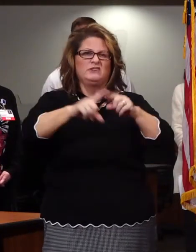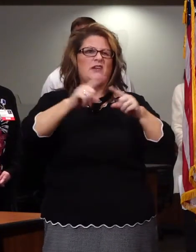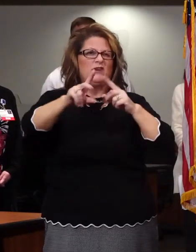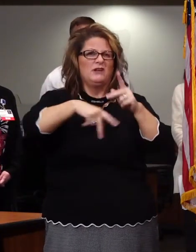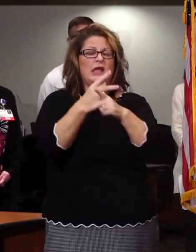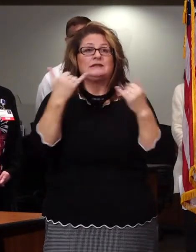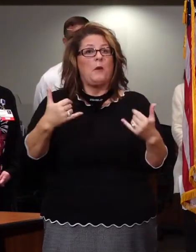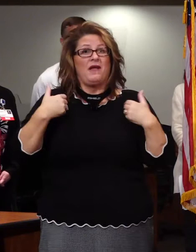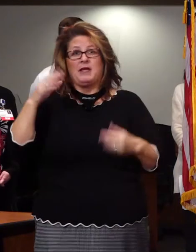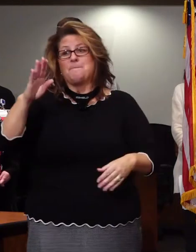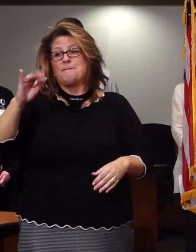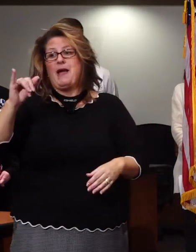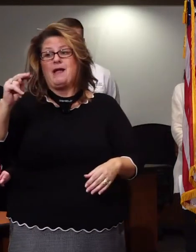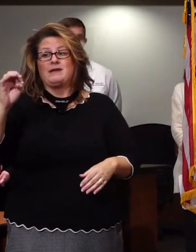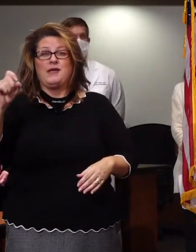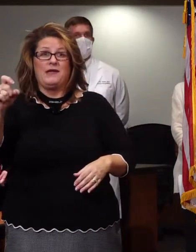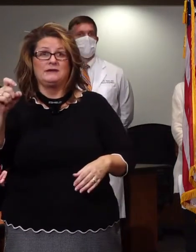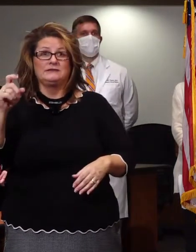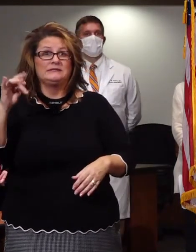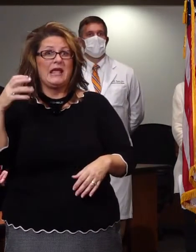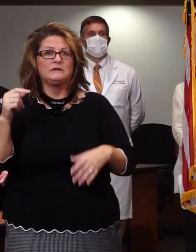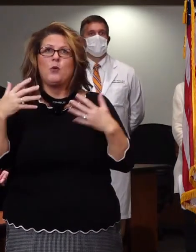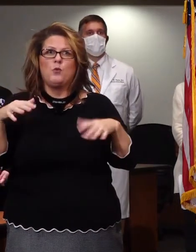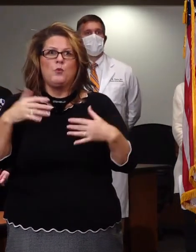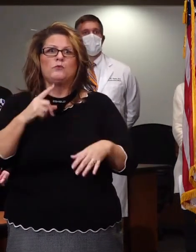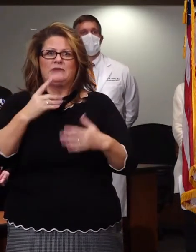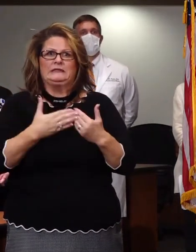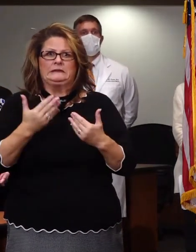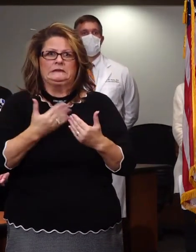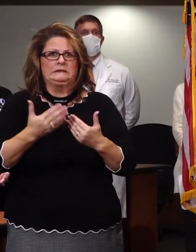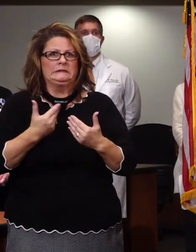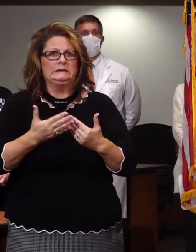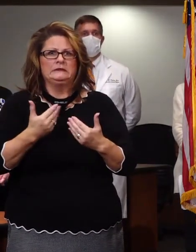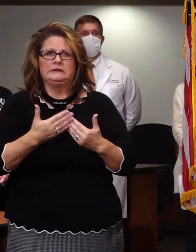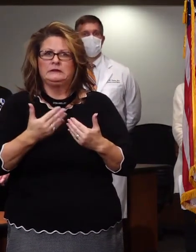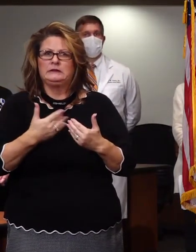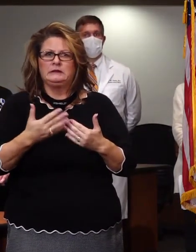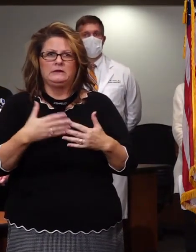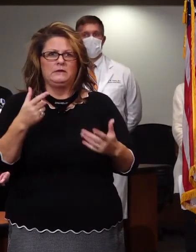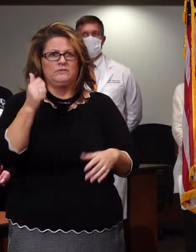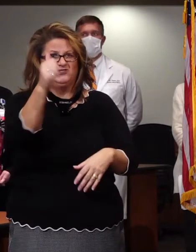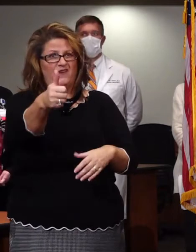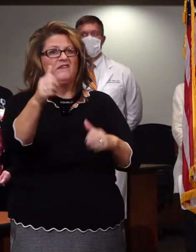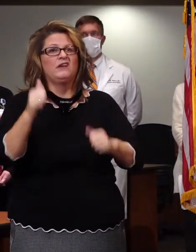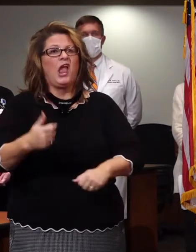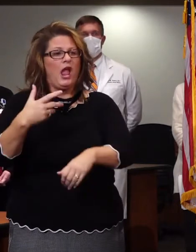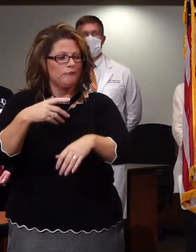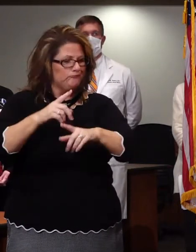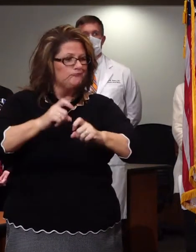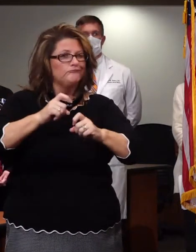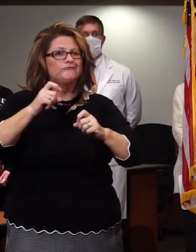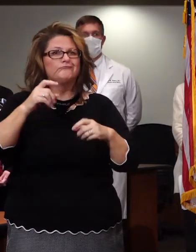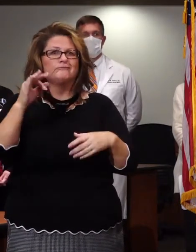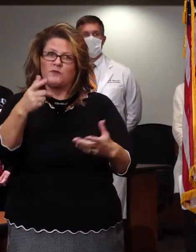the Binex test coming as well that is very, very easy. You can give that, do that one yourself. And so that